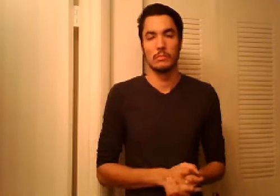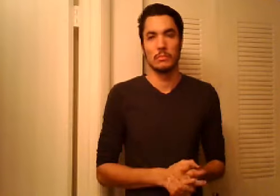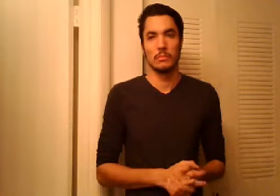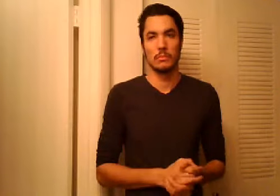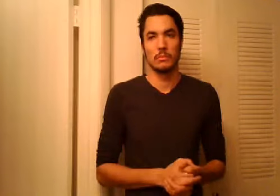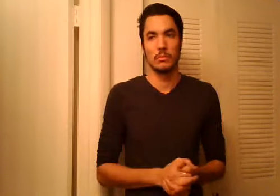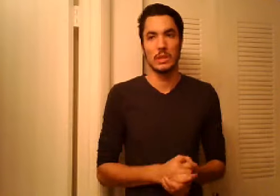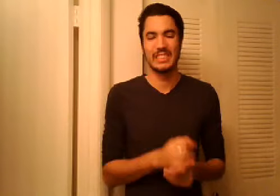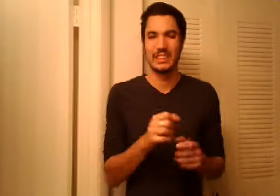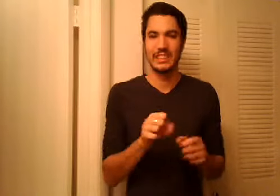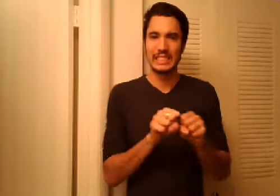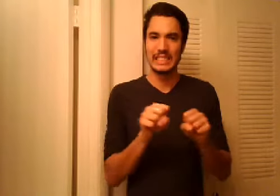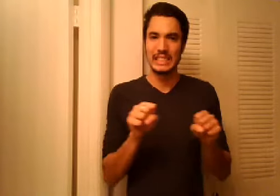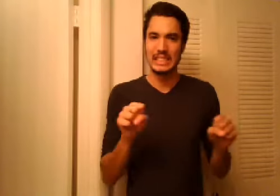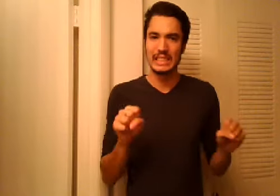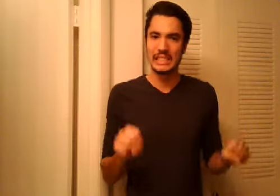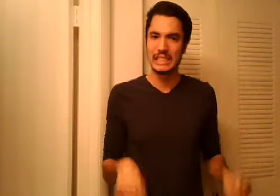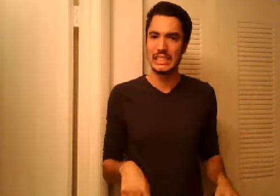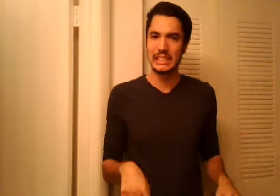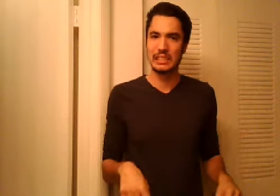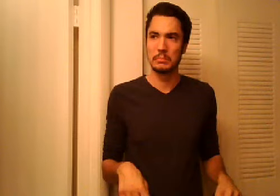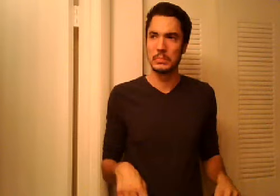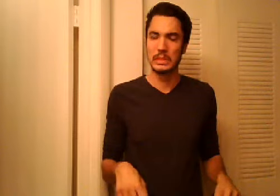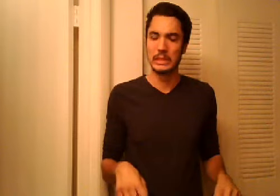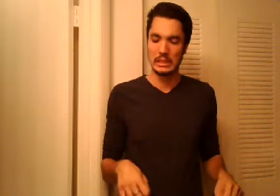is, you might say, unconsciously.